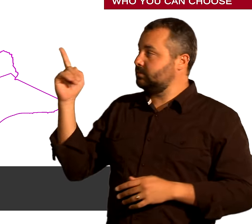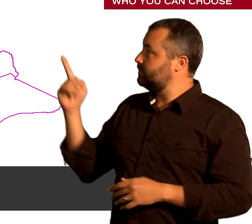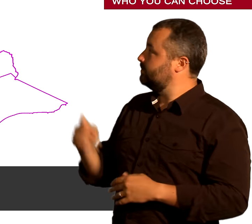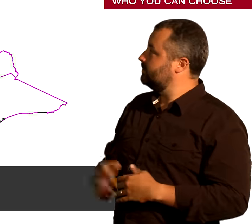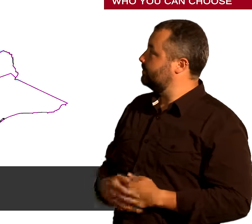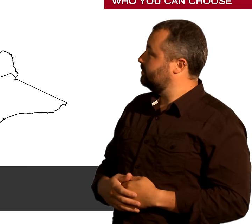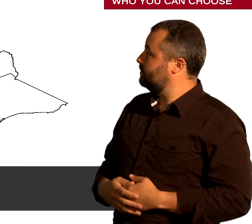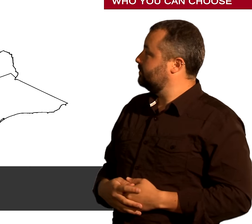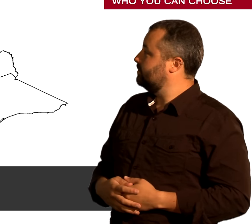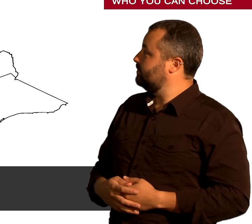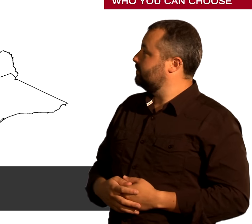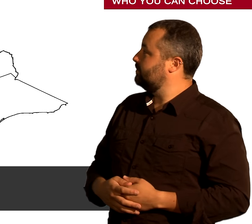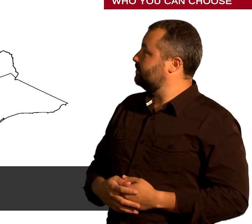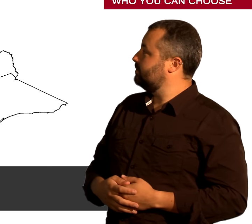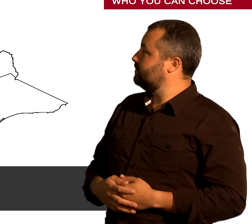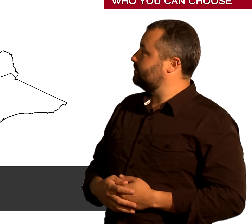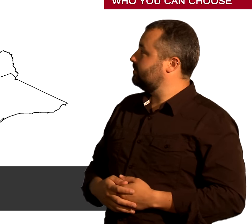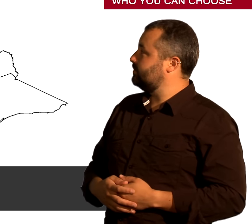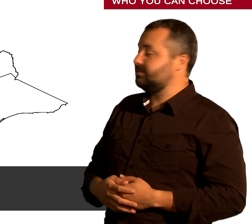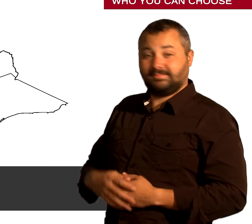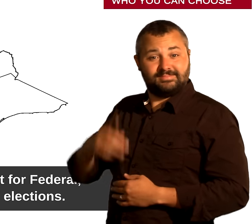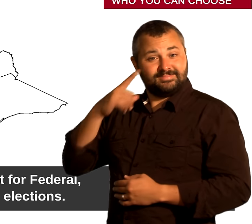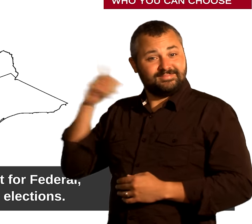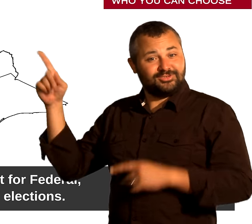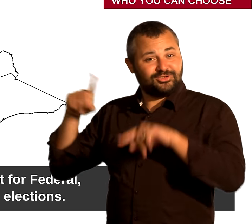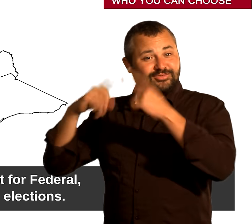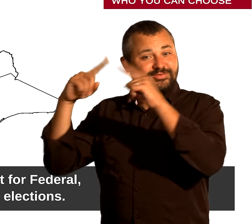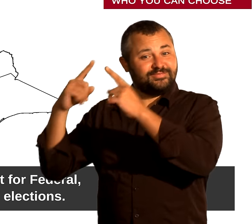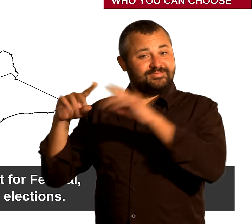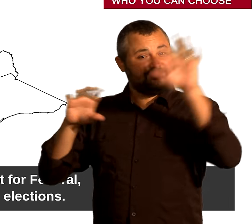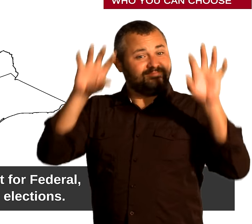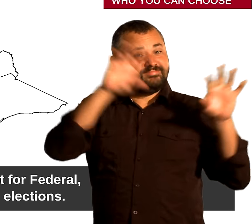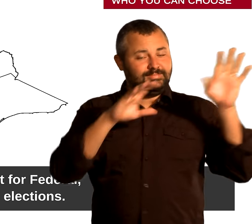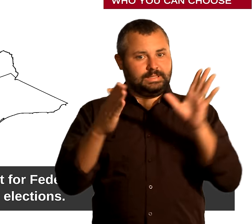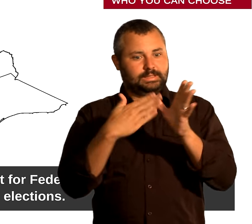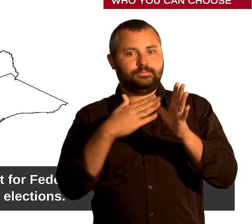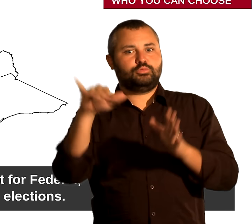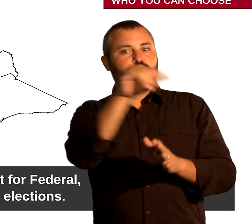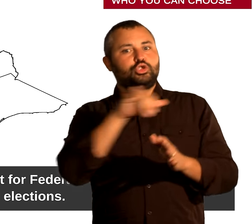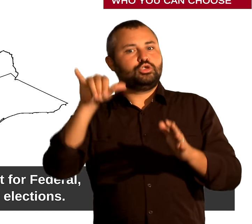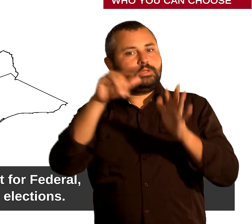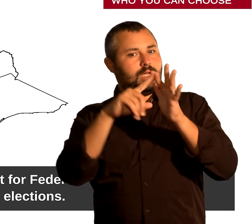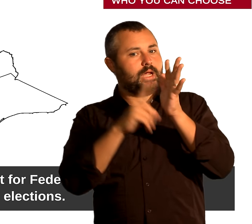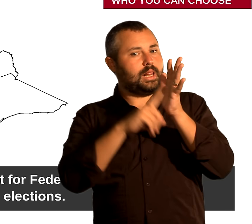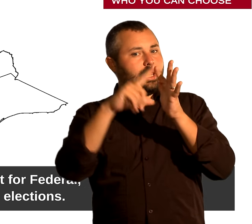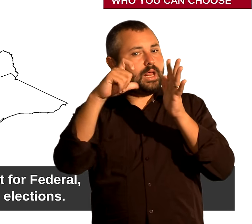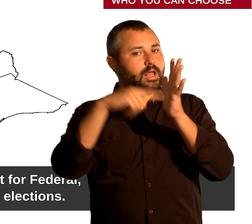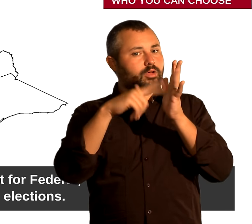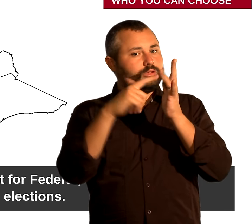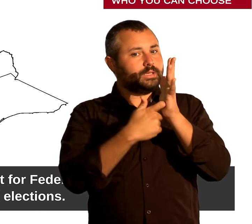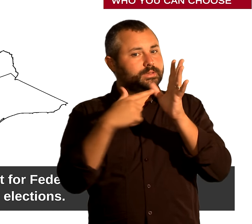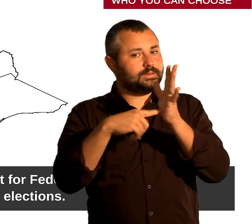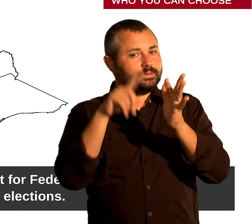Federal, State, Local Council. The electorates are different for Federal, State and Local Council elections.